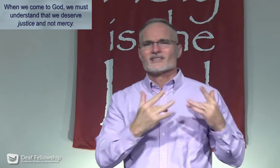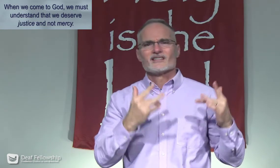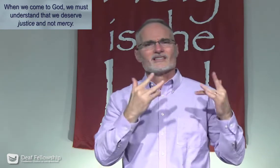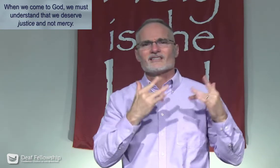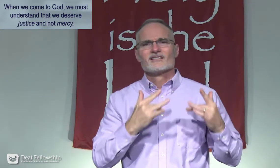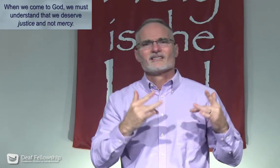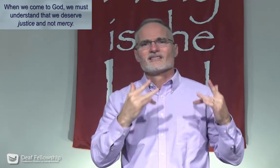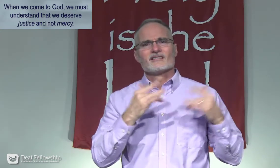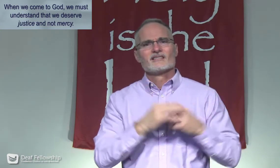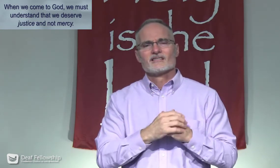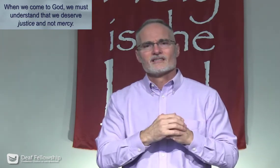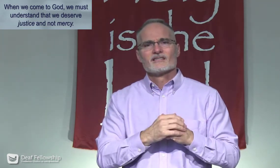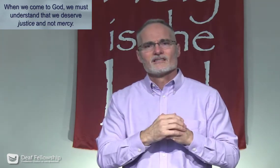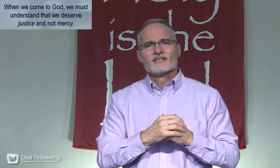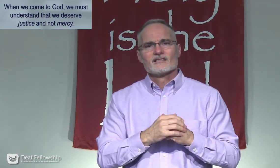not mercy.